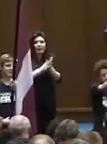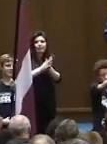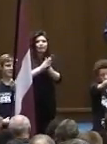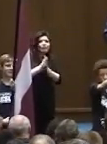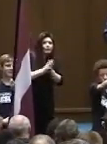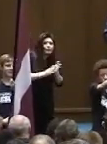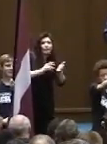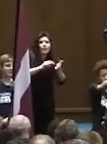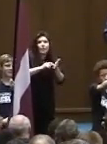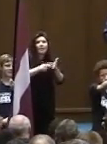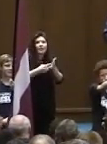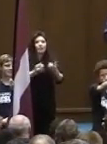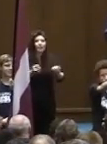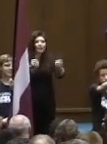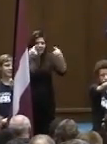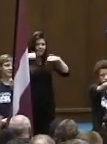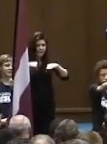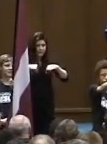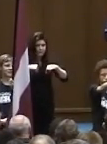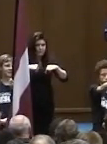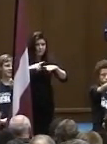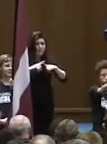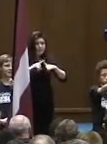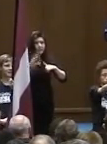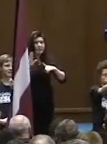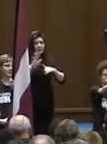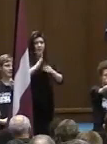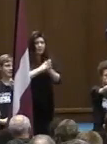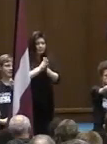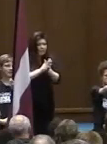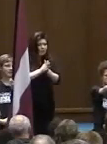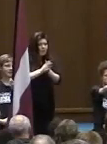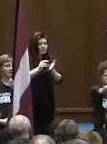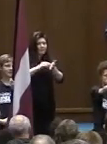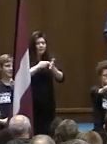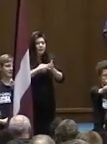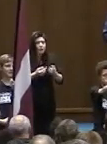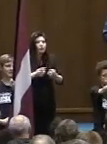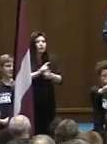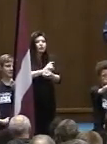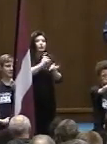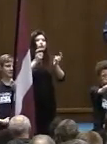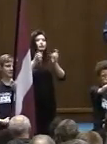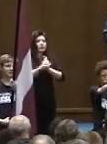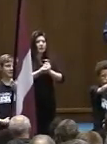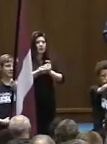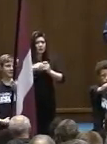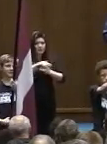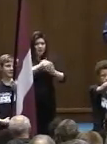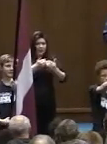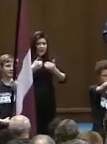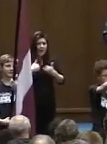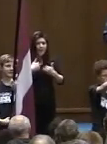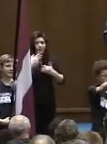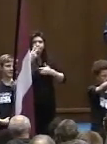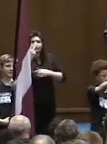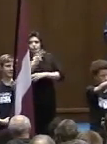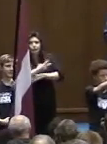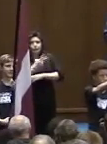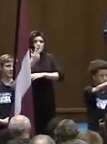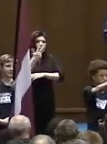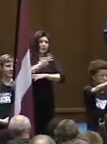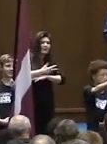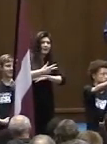come. But their motivation will change after they've even spent 2 days with us, just like it did for Mike